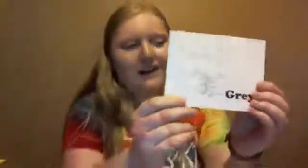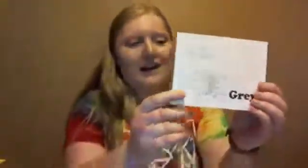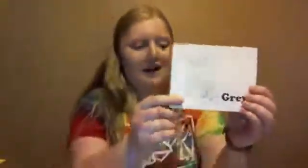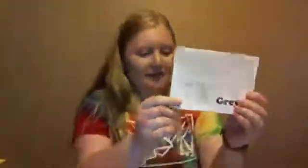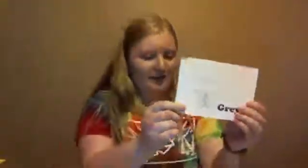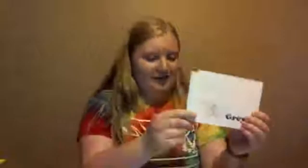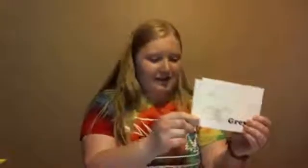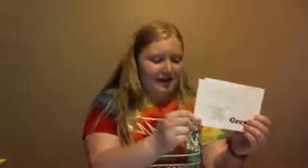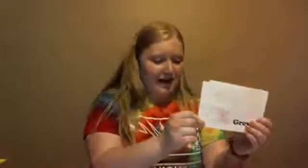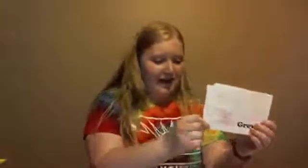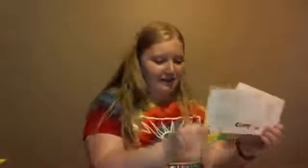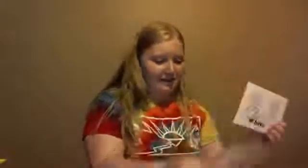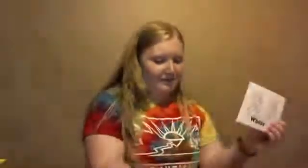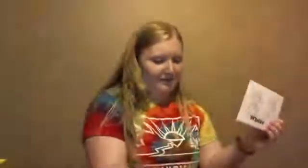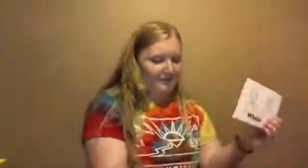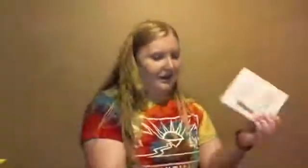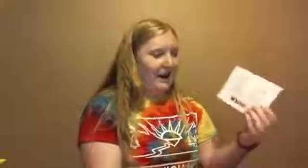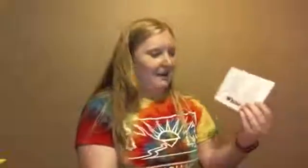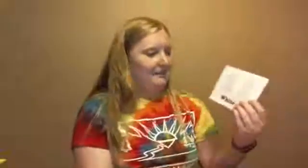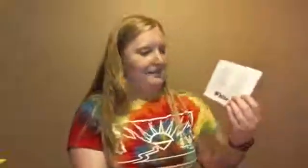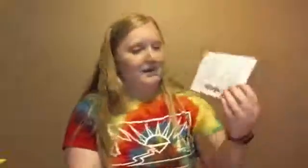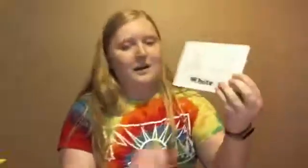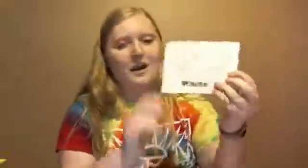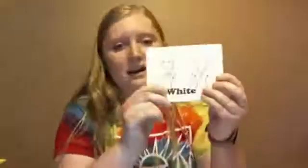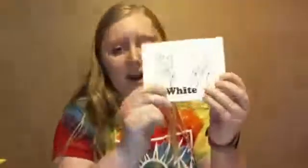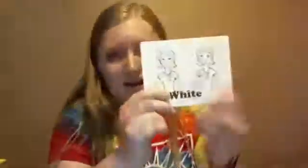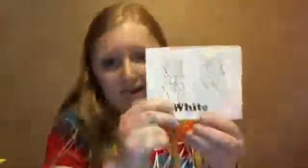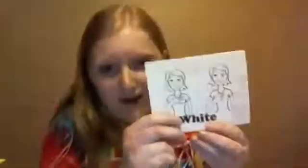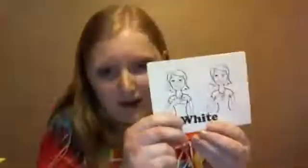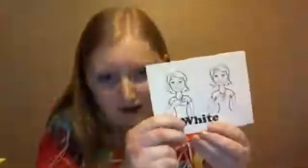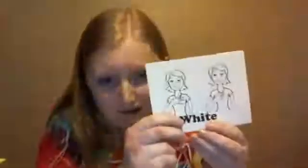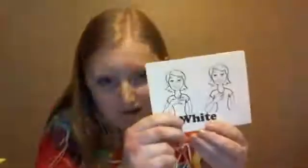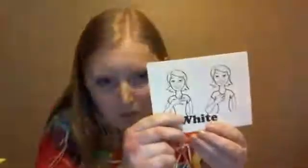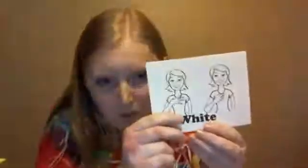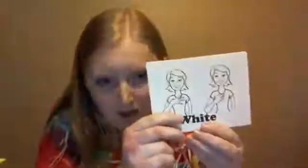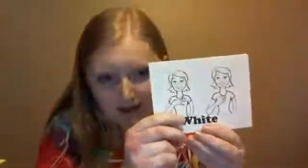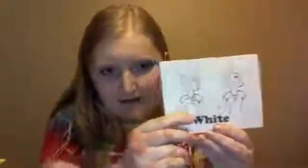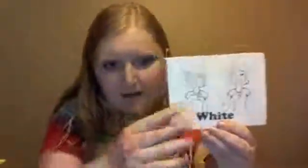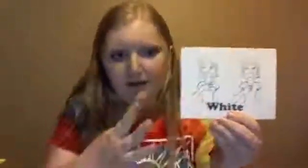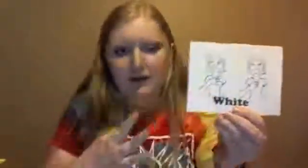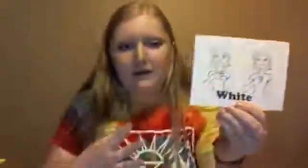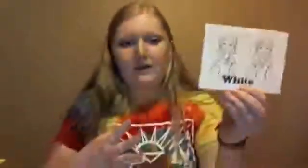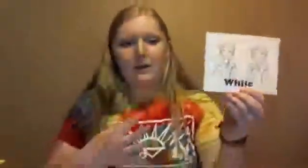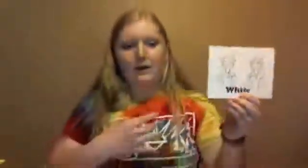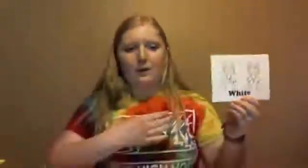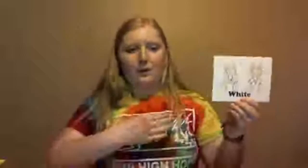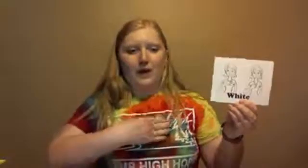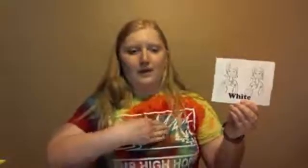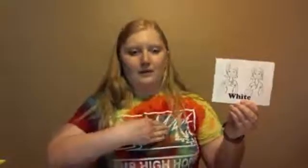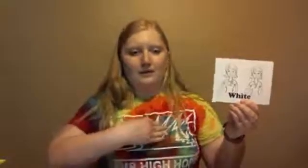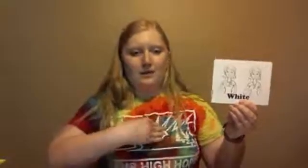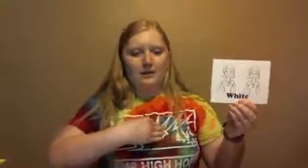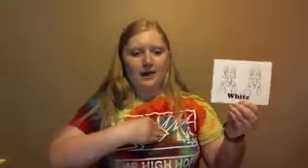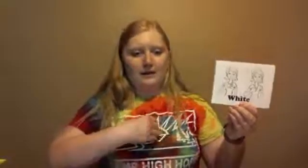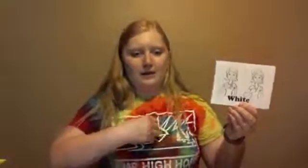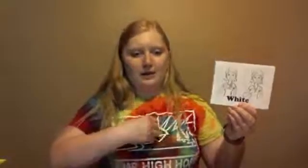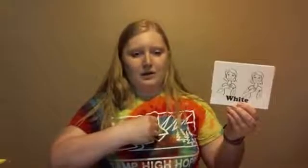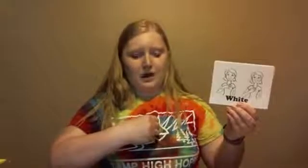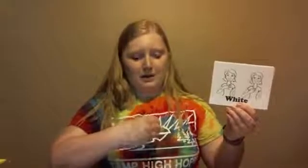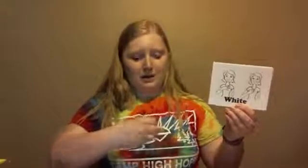Gray, just like that. Okay, our next sign is white. So for white, you act like you're grabbing your